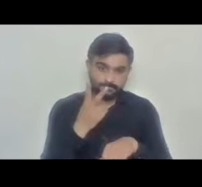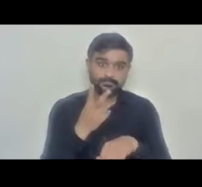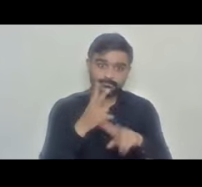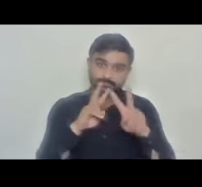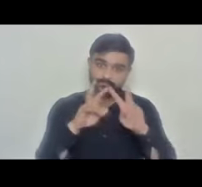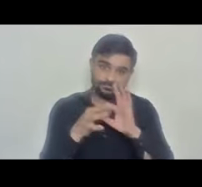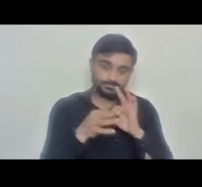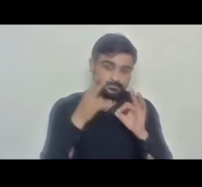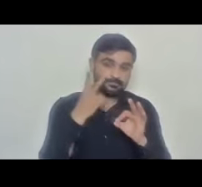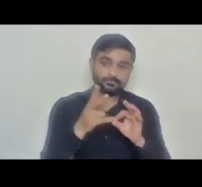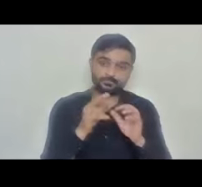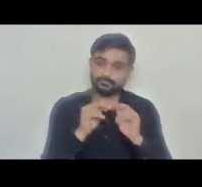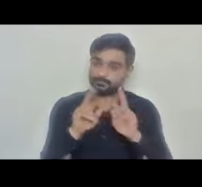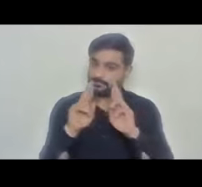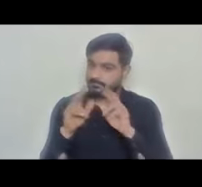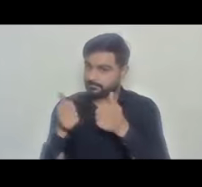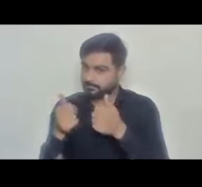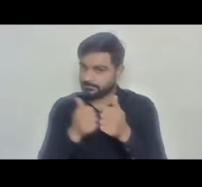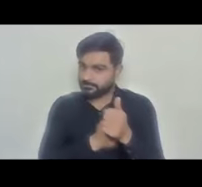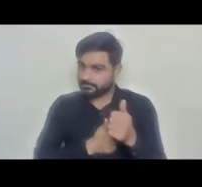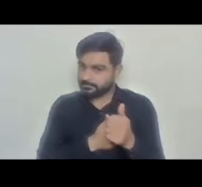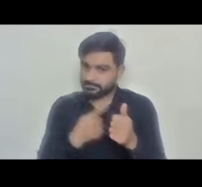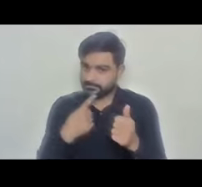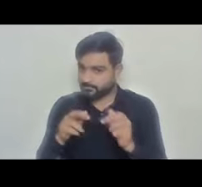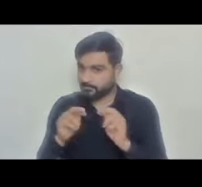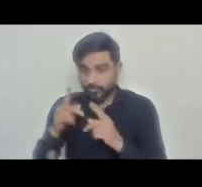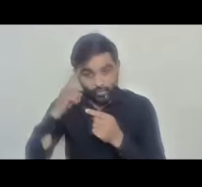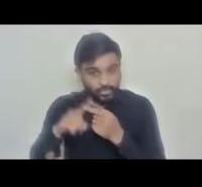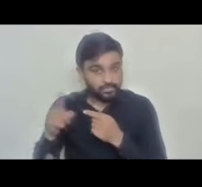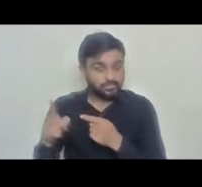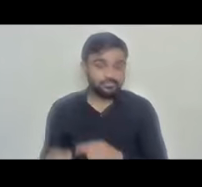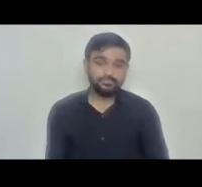And I hope that's fine. I'm sorry.